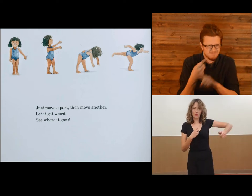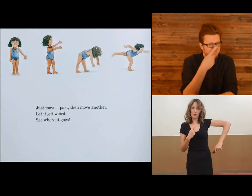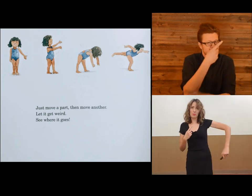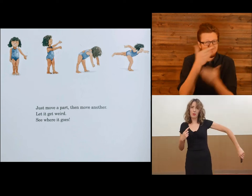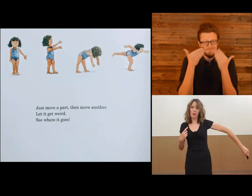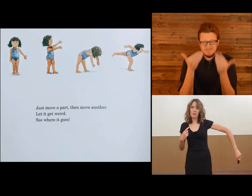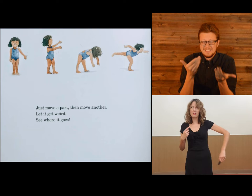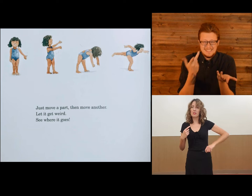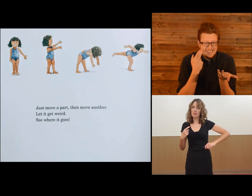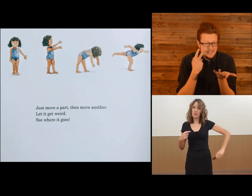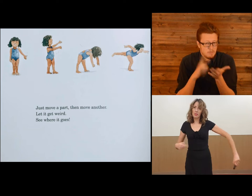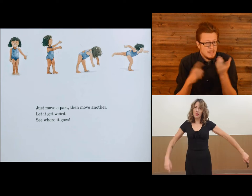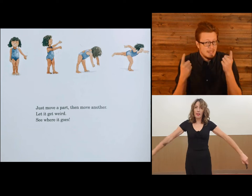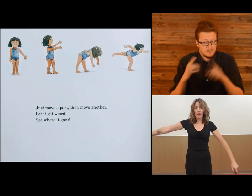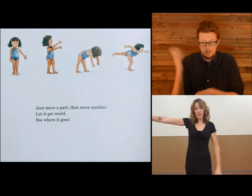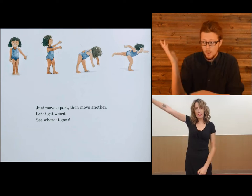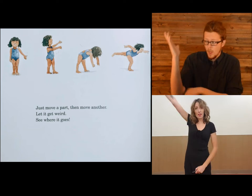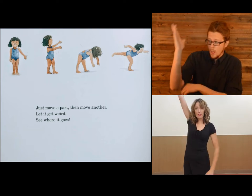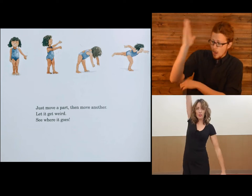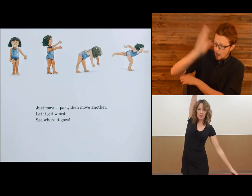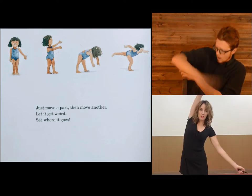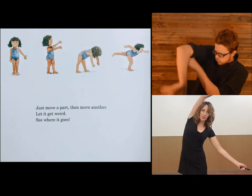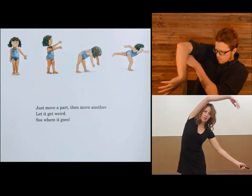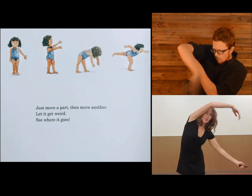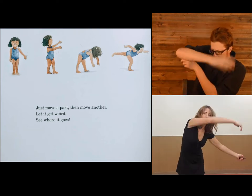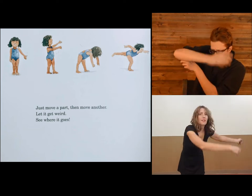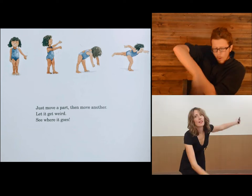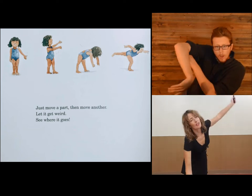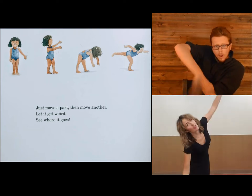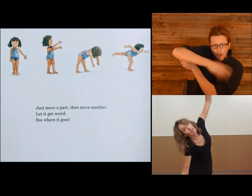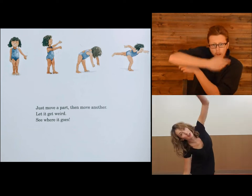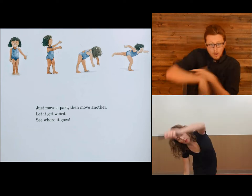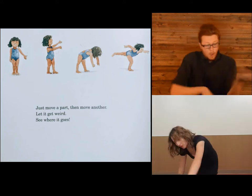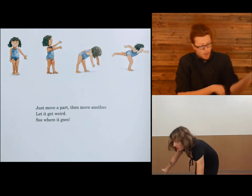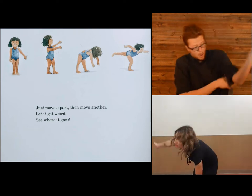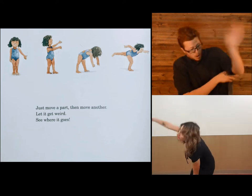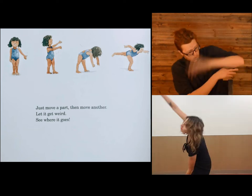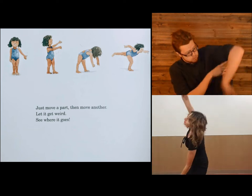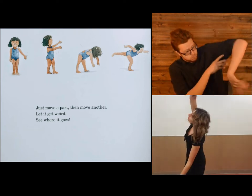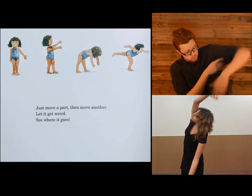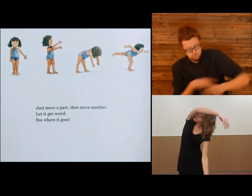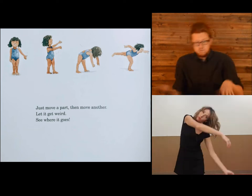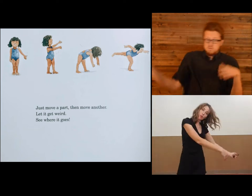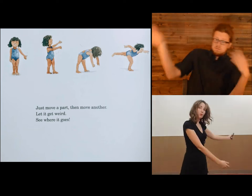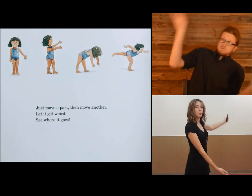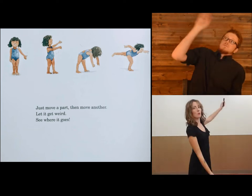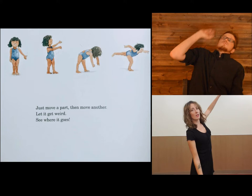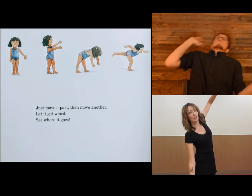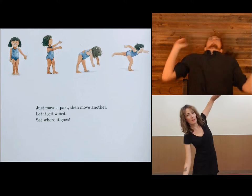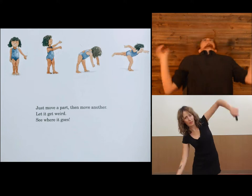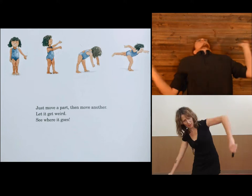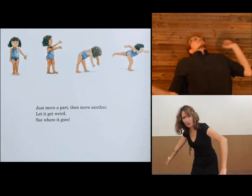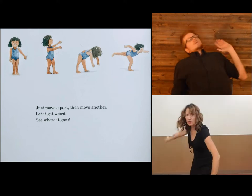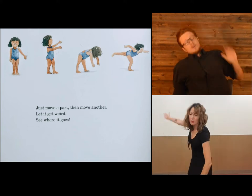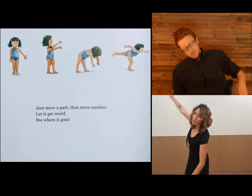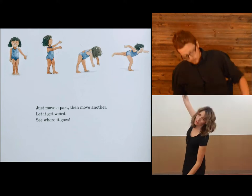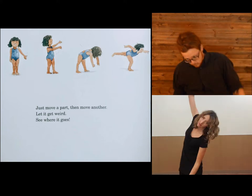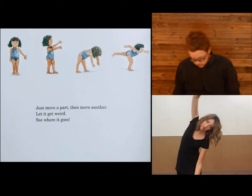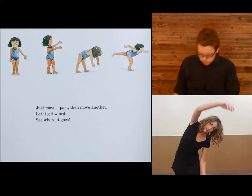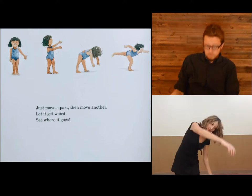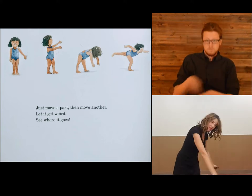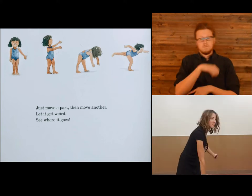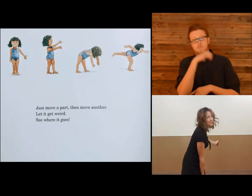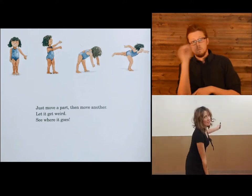Well, here's one part and another. Let's let it get weird. Ooh, very